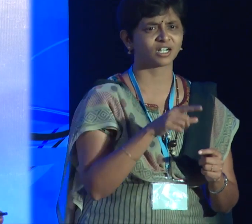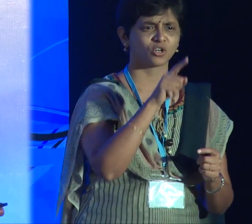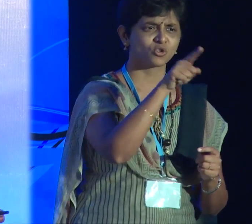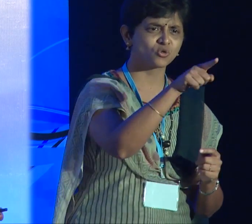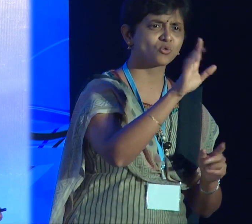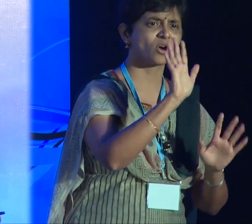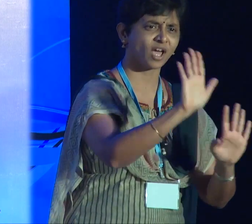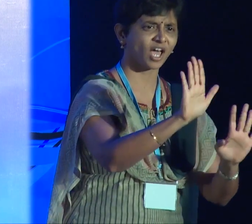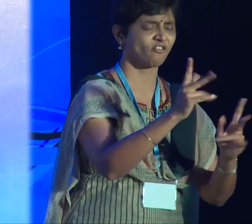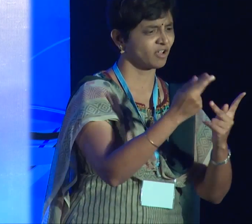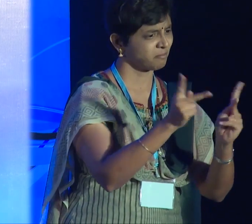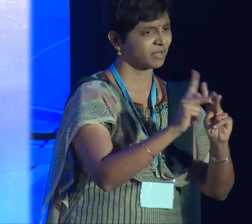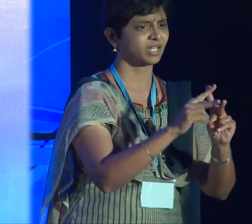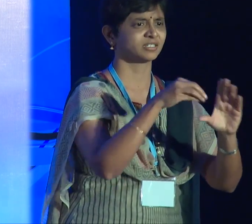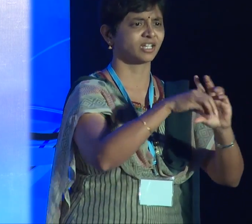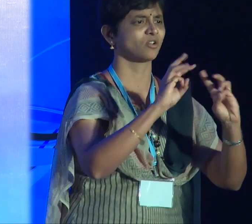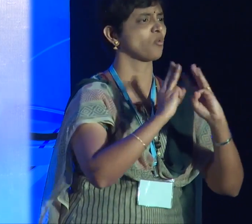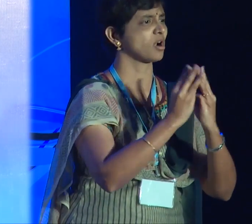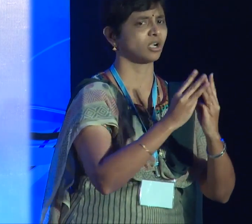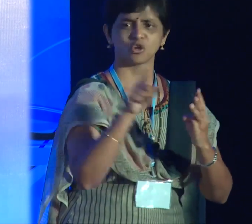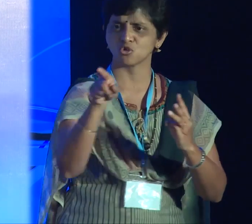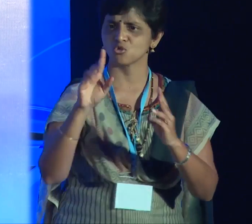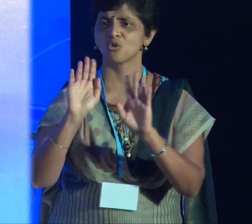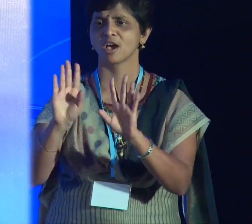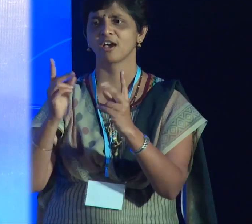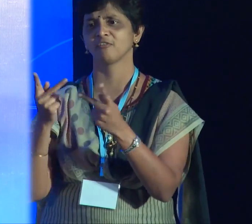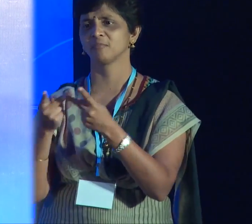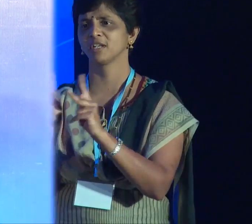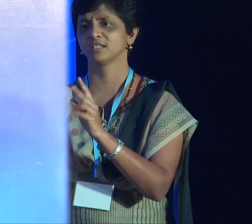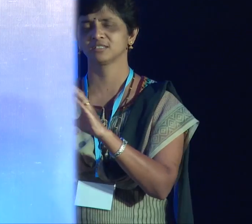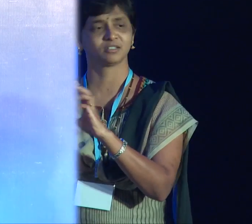world. We just have to find it. Thank you.